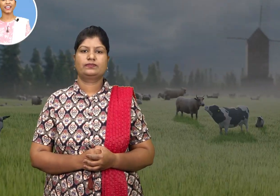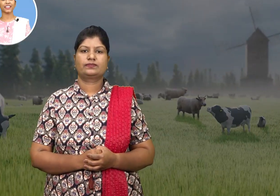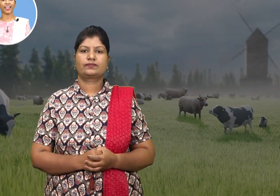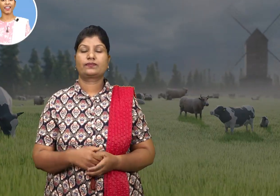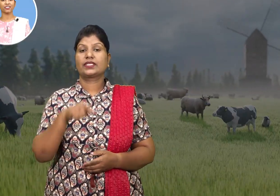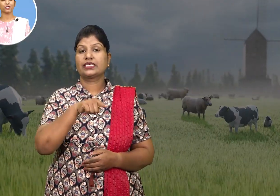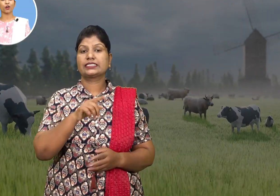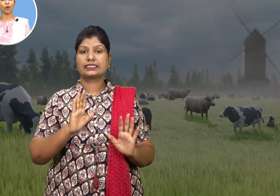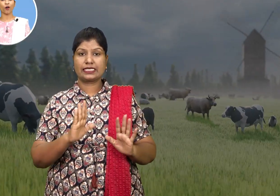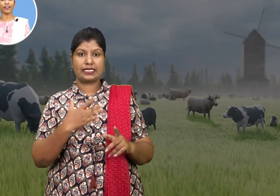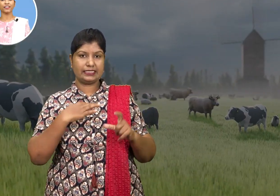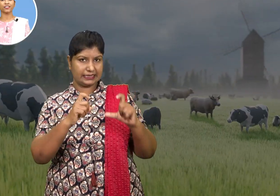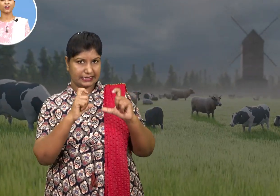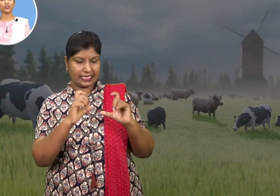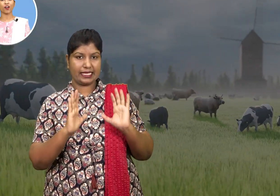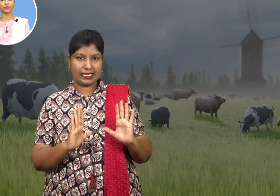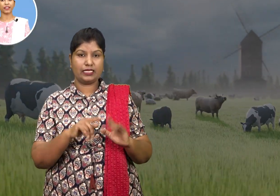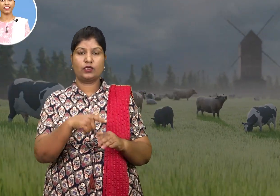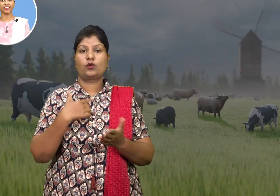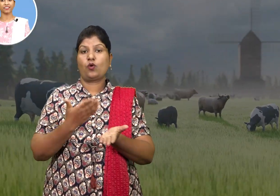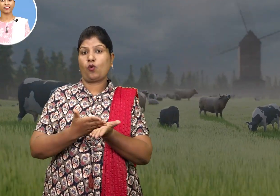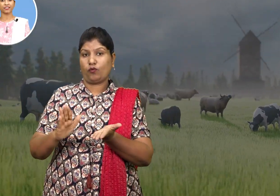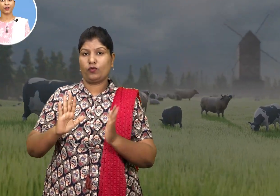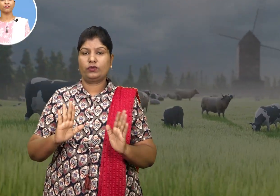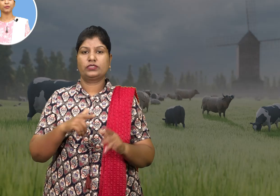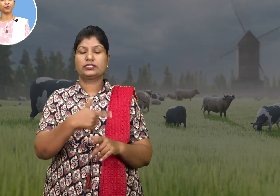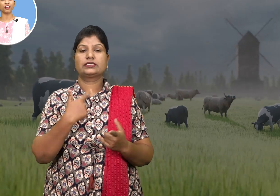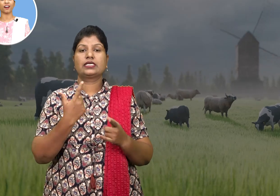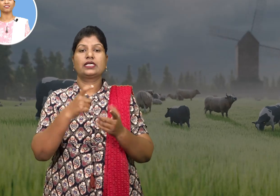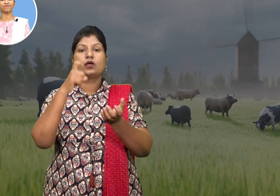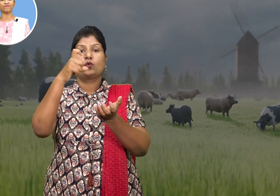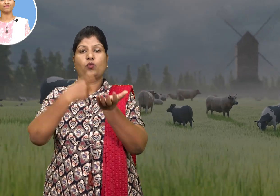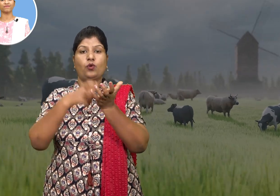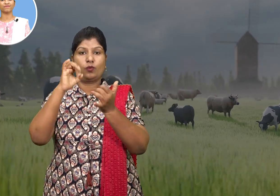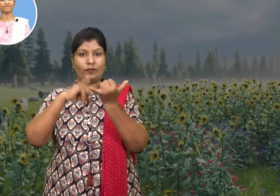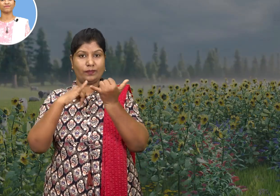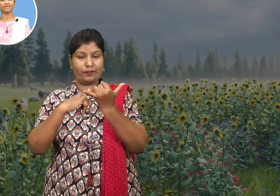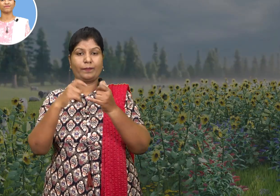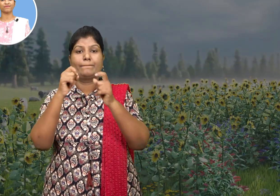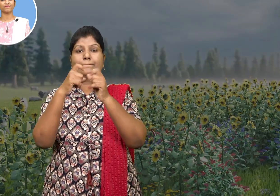They take care to avoid crossbreeding with Murrah.